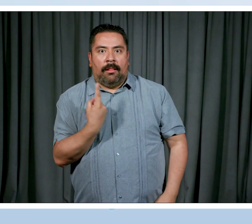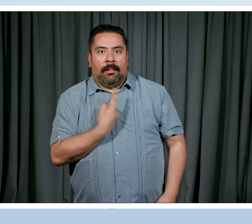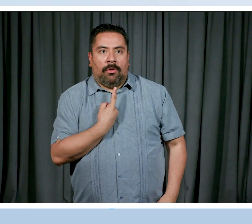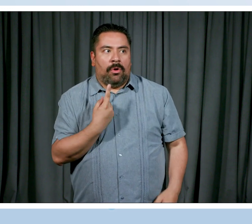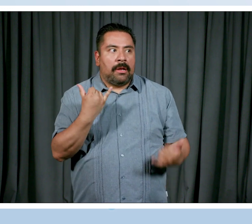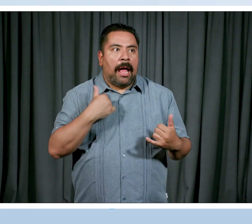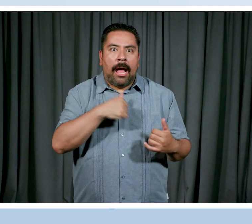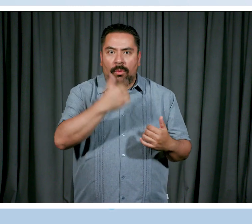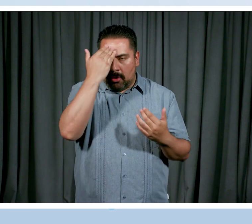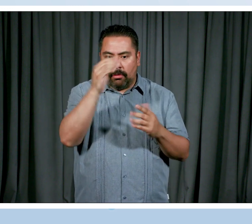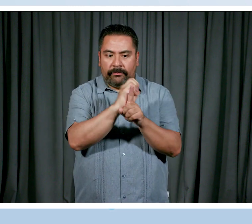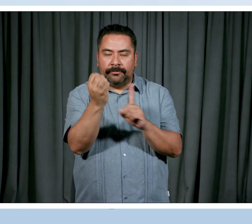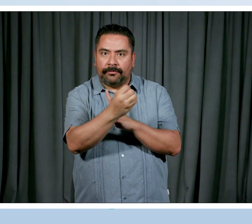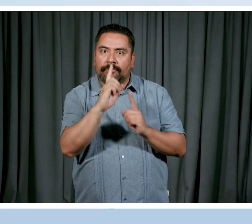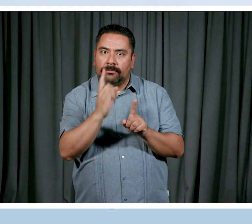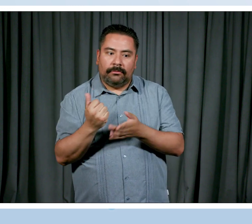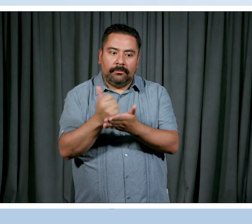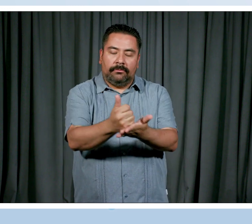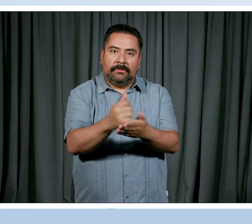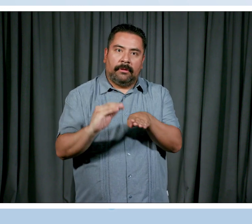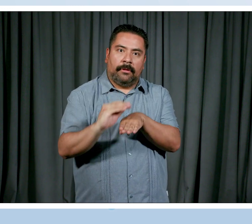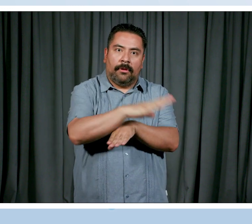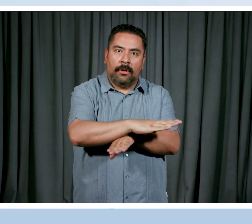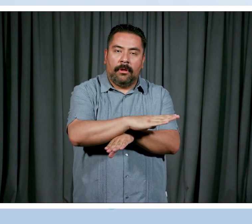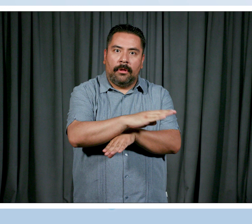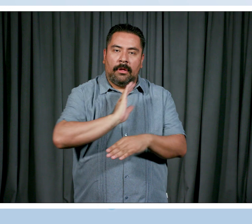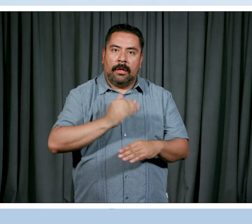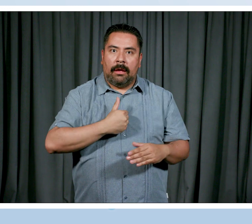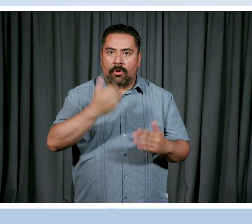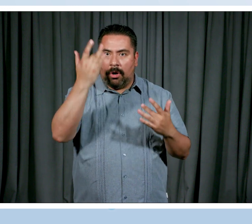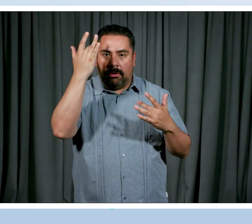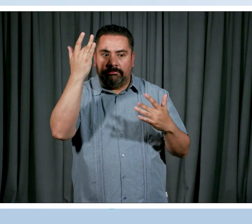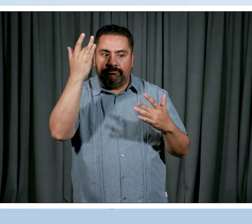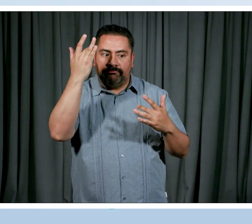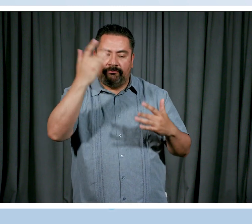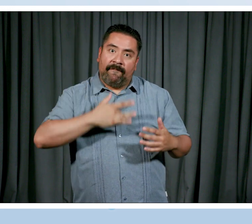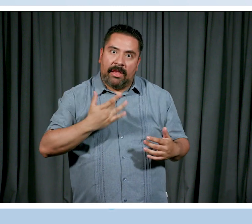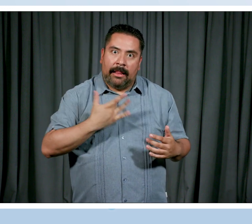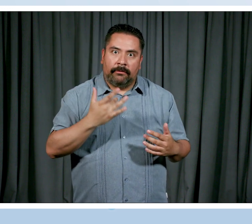a much bigger role in our mental health prognosis than biological. Remember nature versus nurture, and